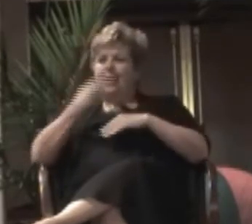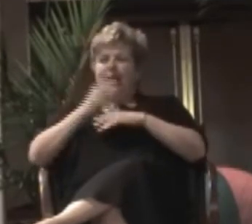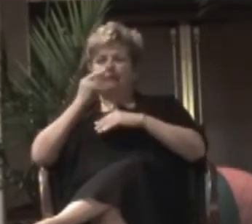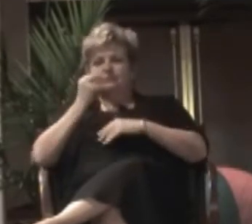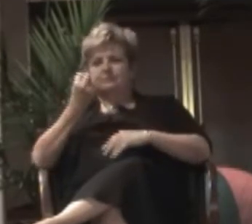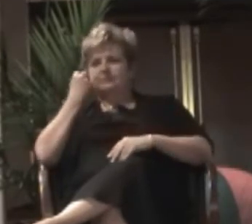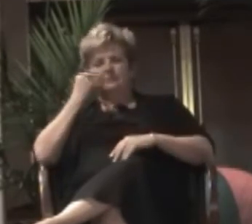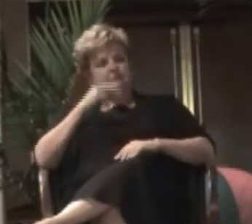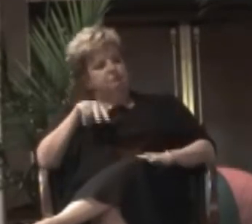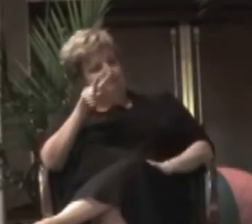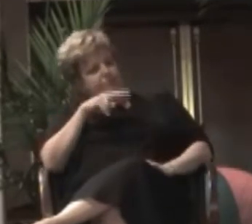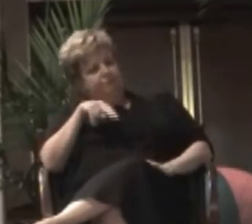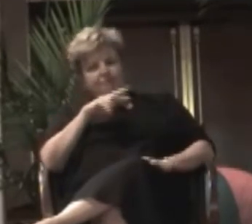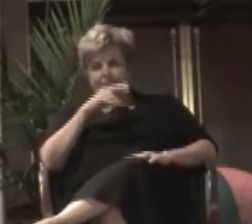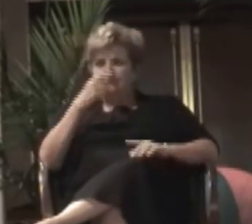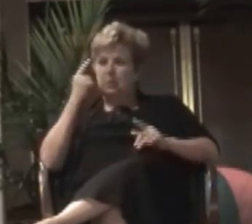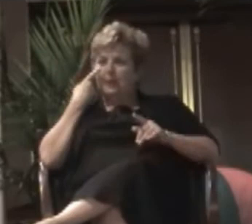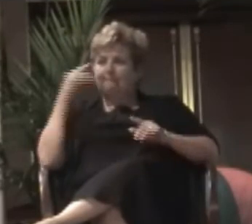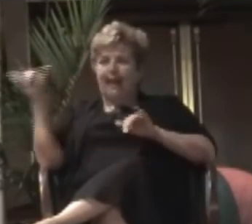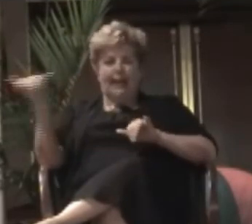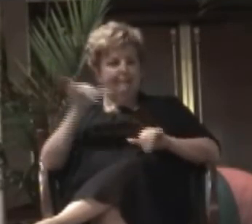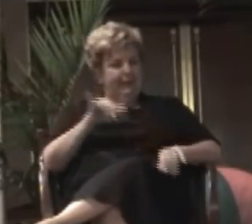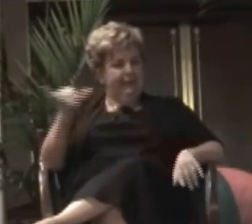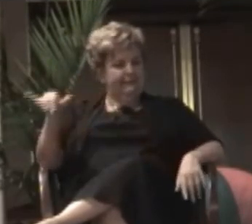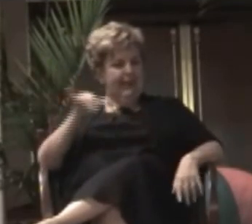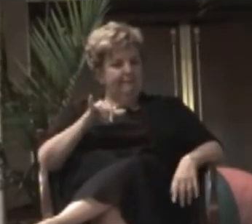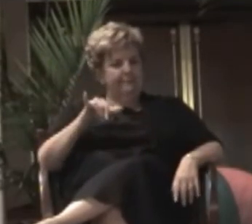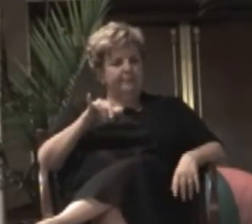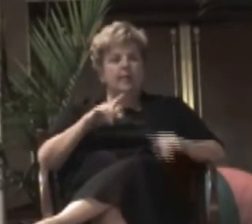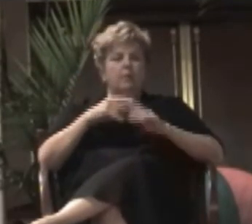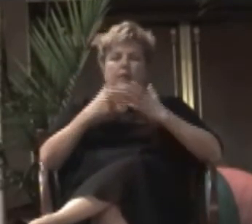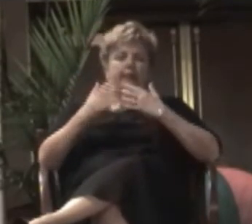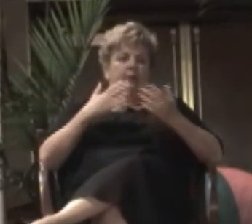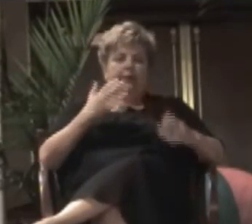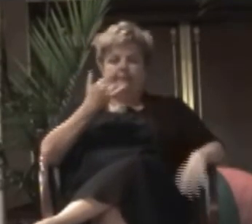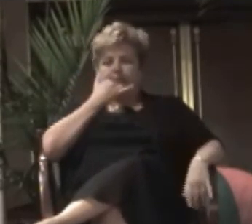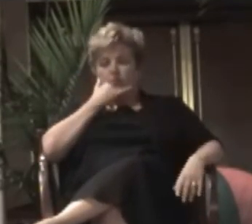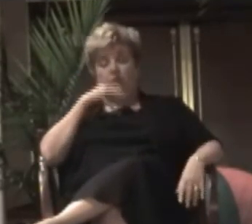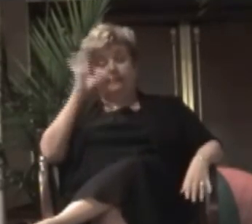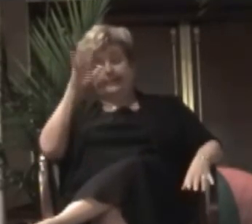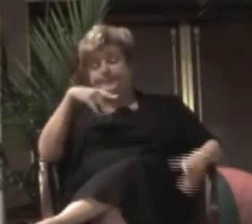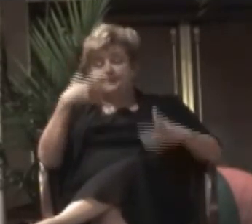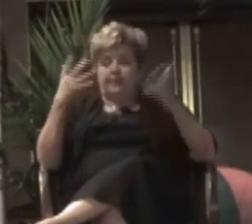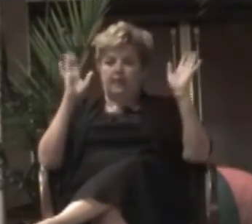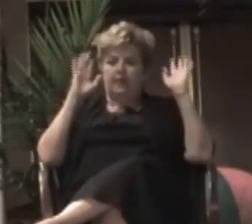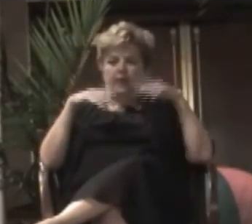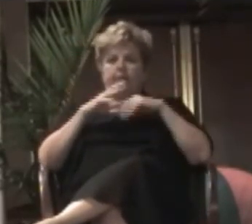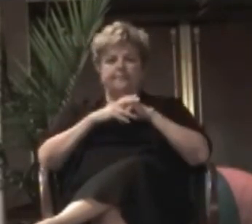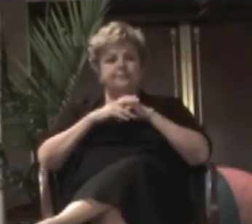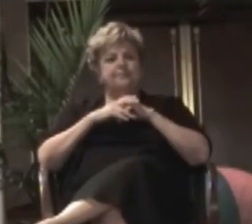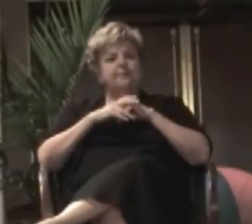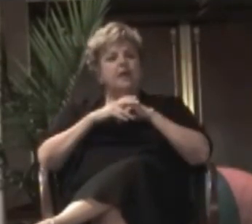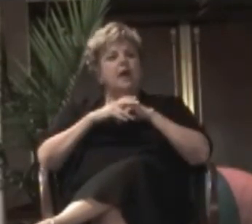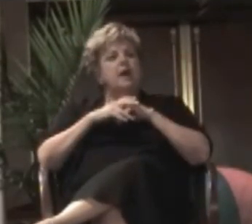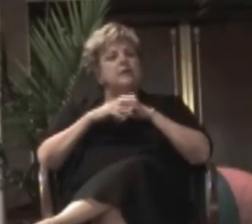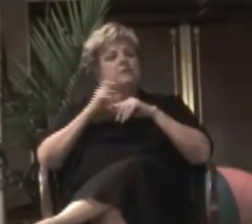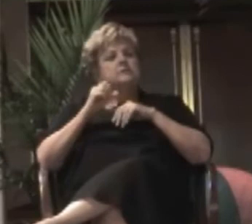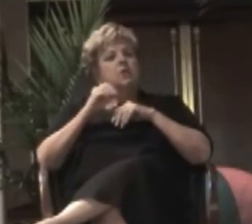Wrong. I don't think you can put enough in here to make it. Anyway, that's where I went. And spent 2 years up there. Had